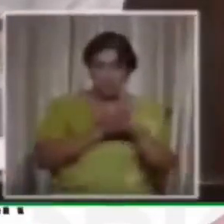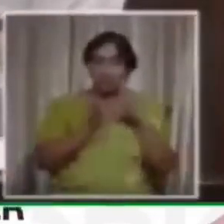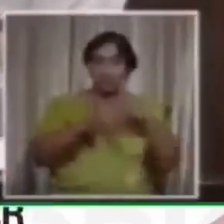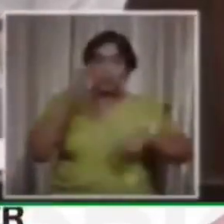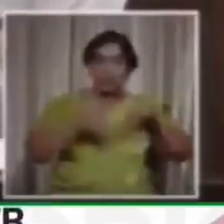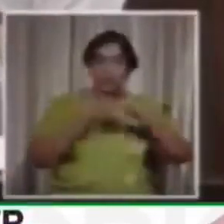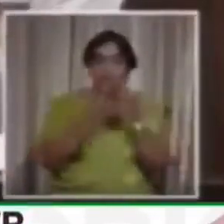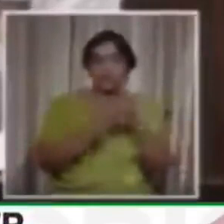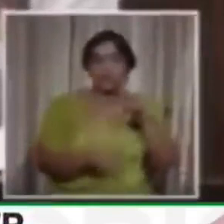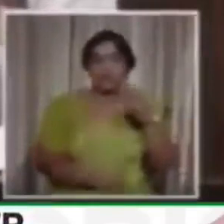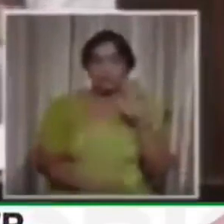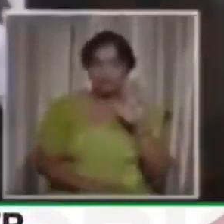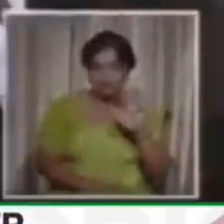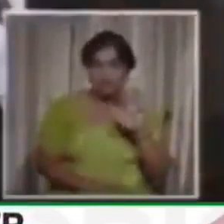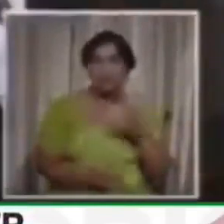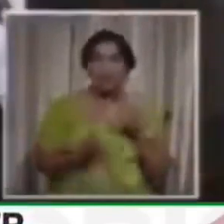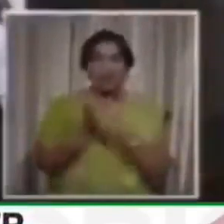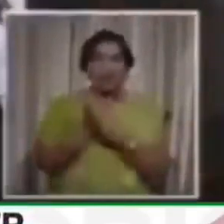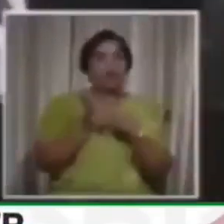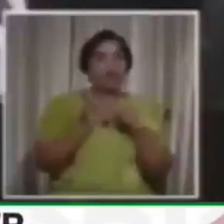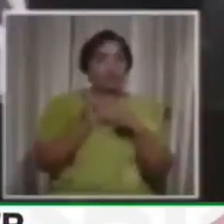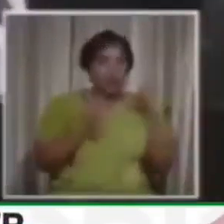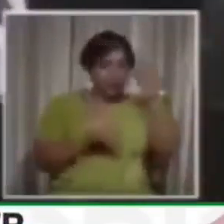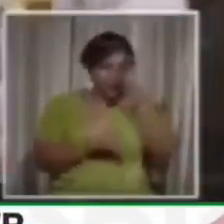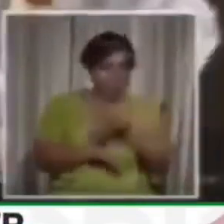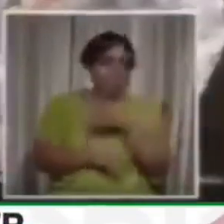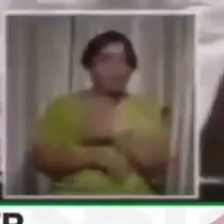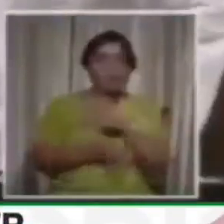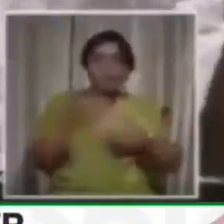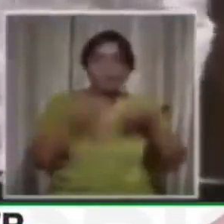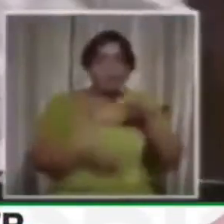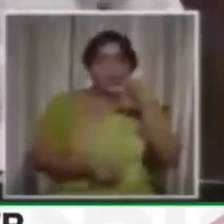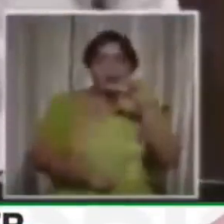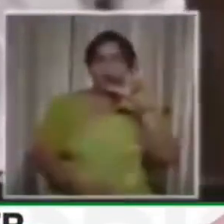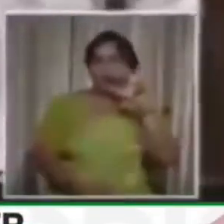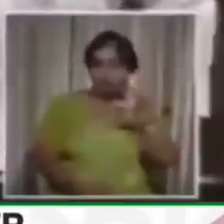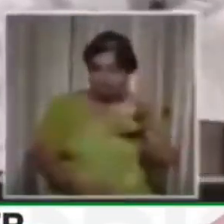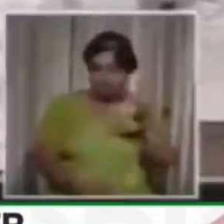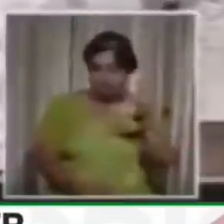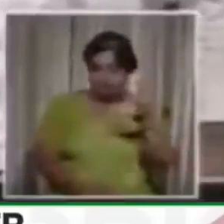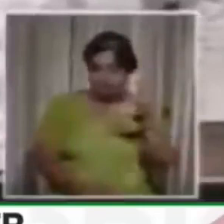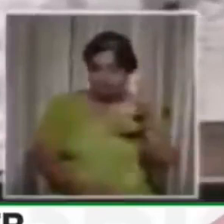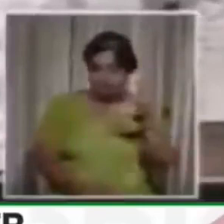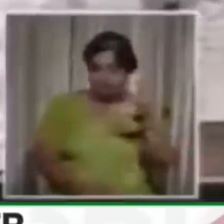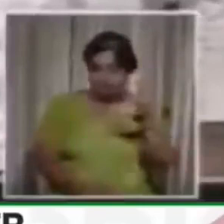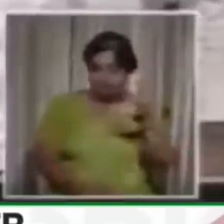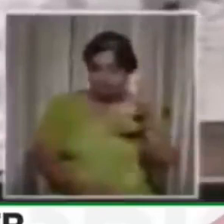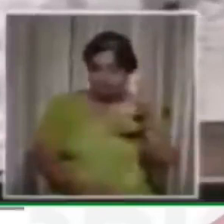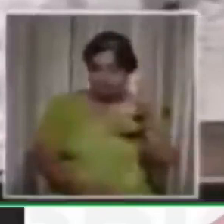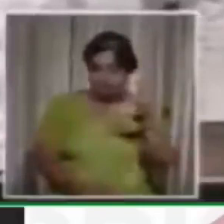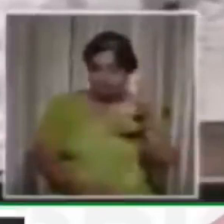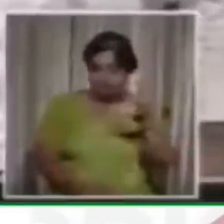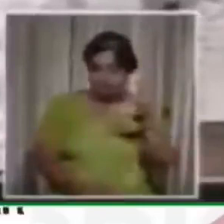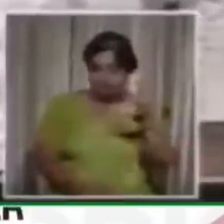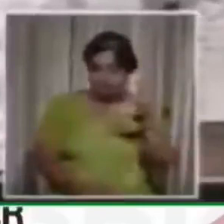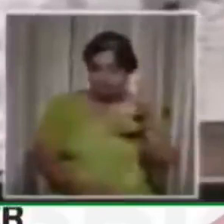Rohini. The post for deputy speaker of parliament was left vacant after Jeef stepped down twice from the